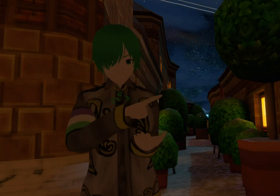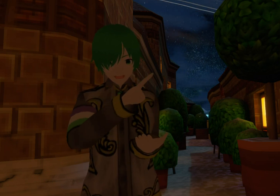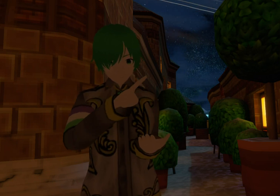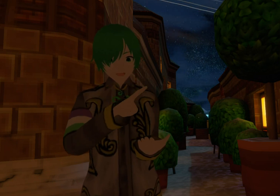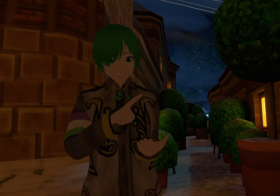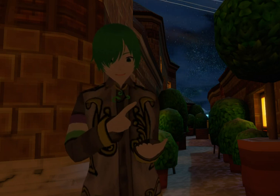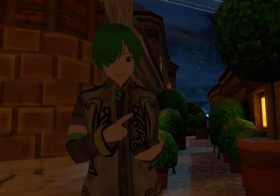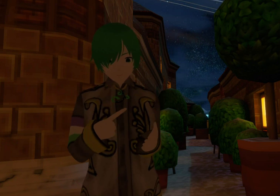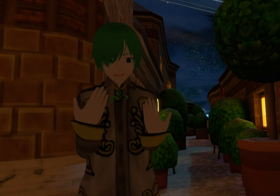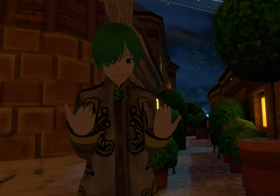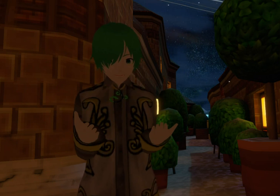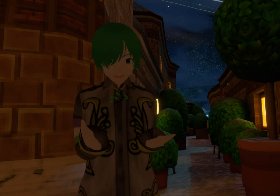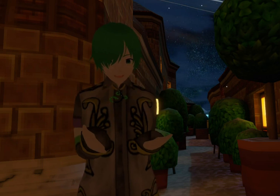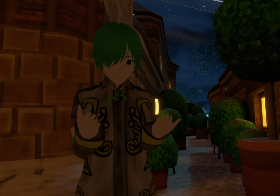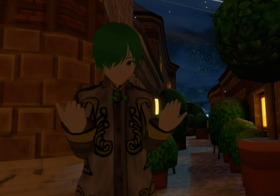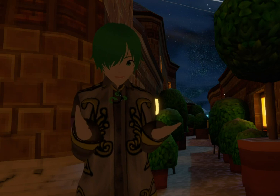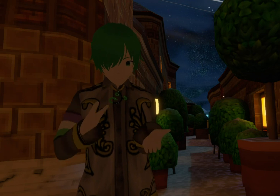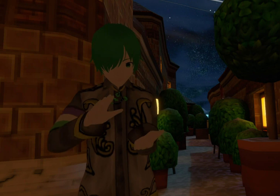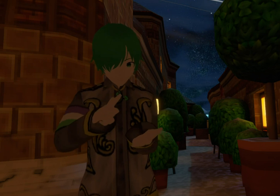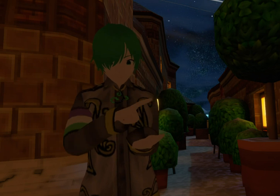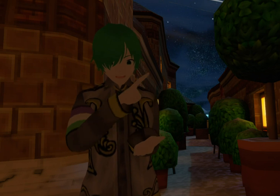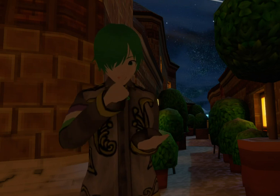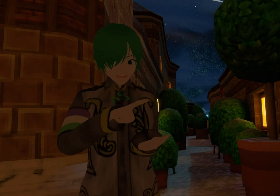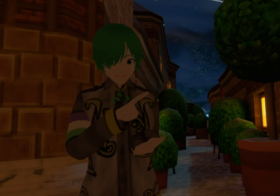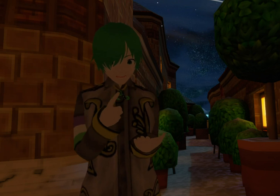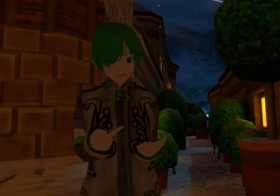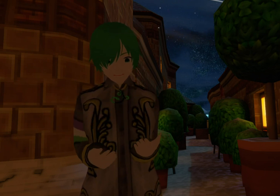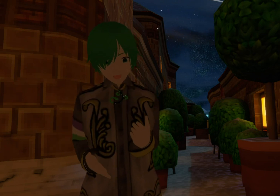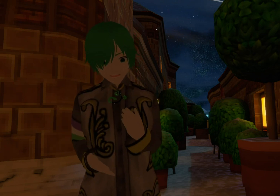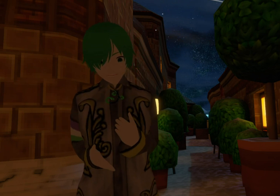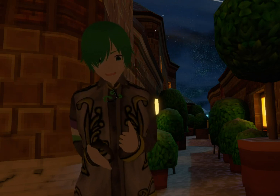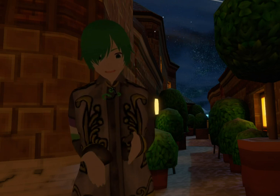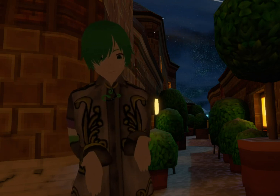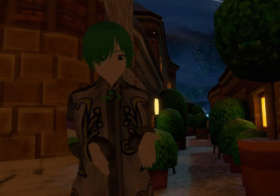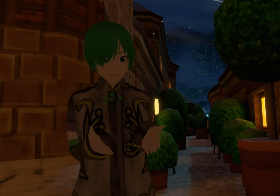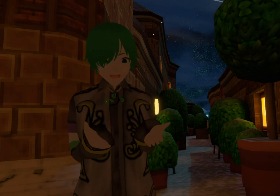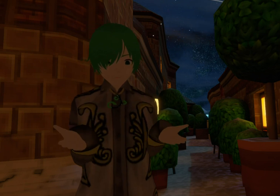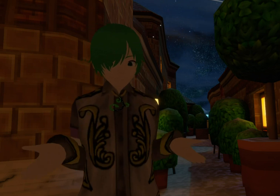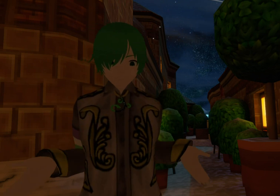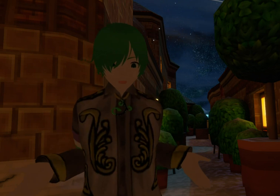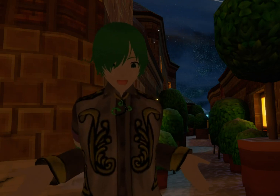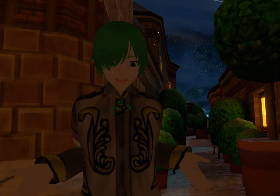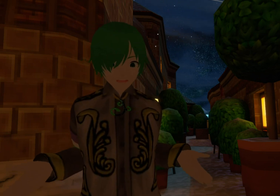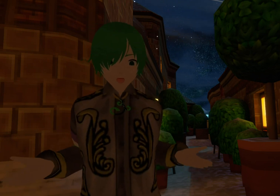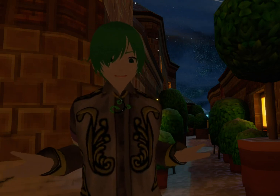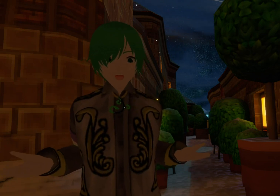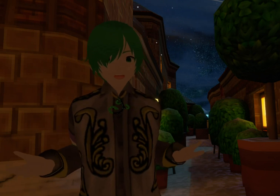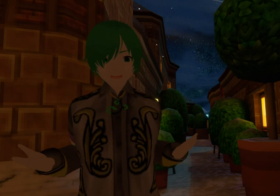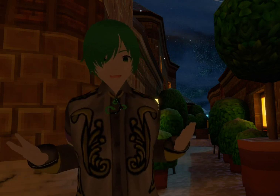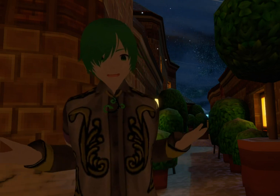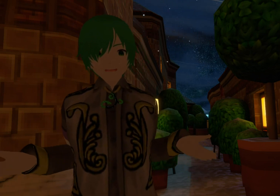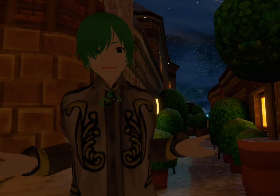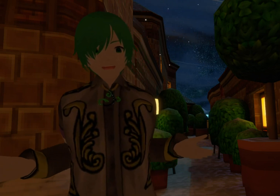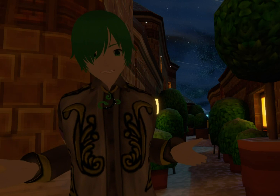the circular motion for like you're turning the page of a dictionary. They're like, what? You enjoy reading the